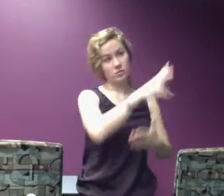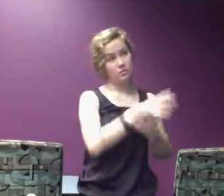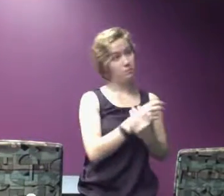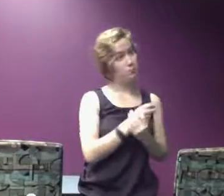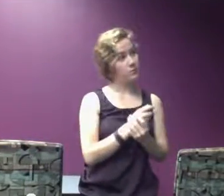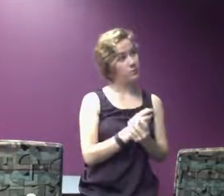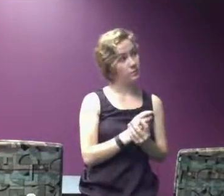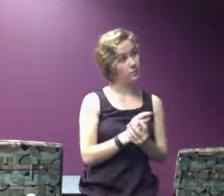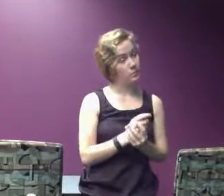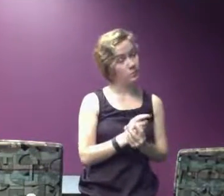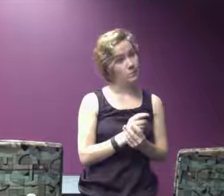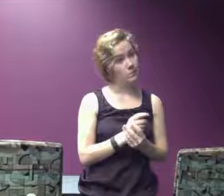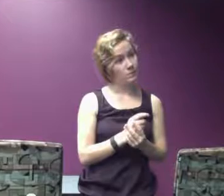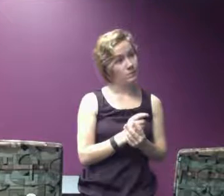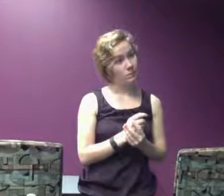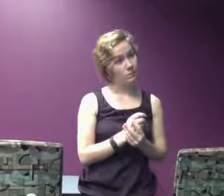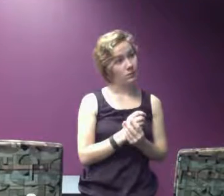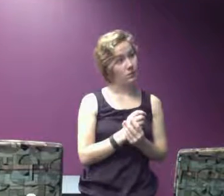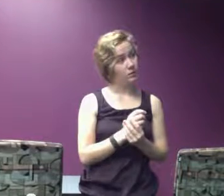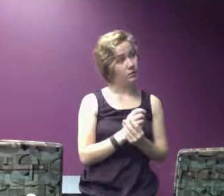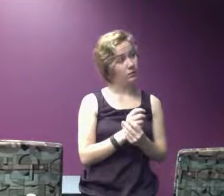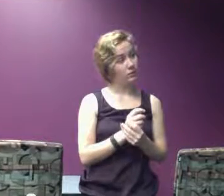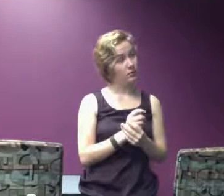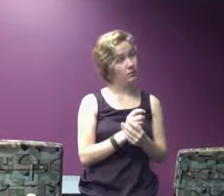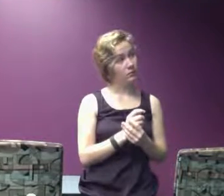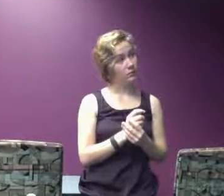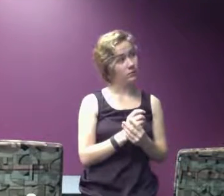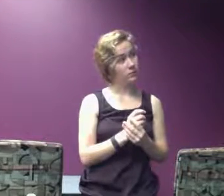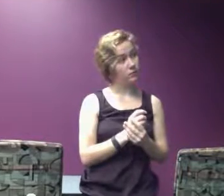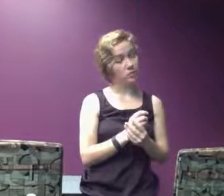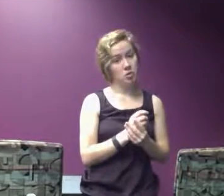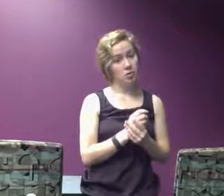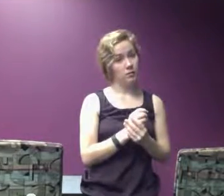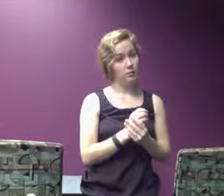So you can see the board how we're going to cancel.